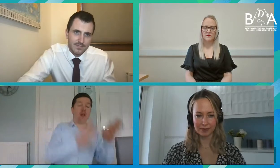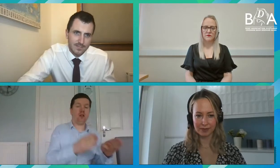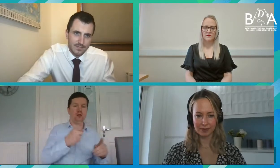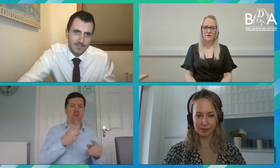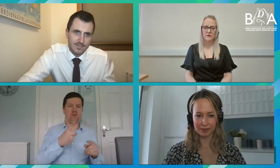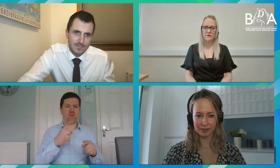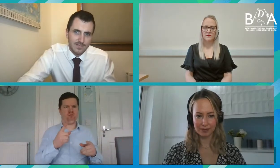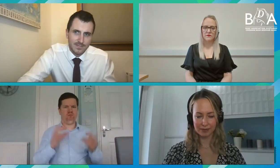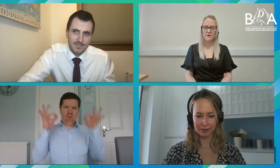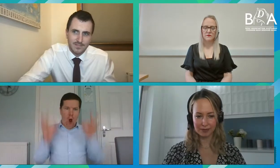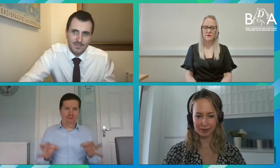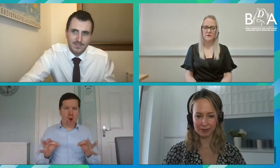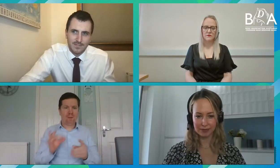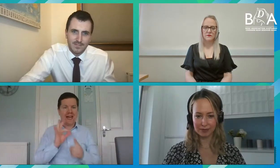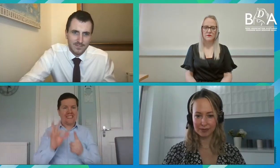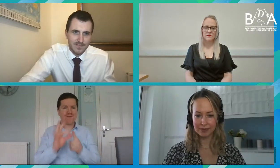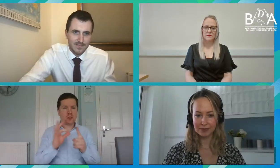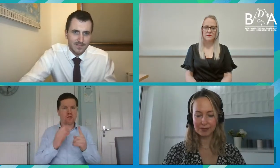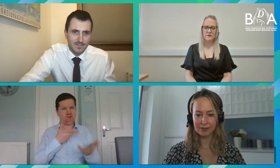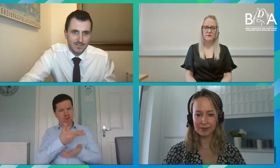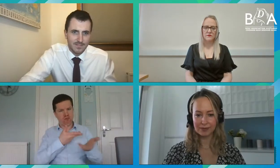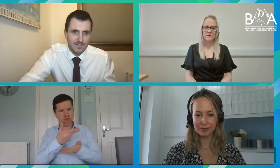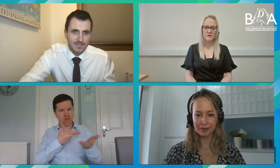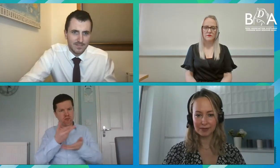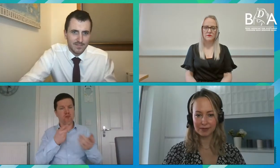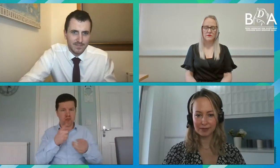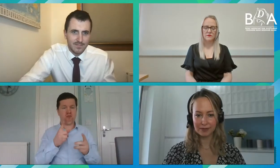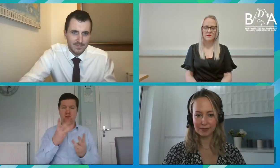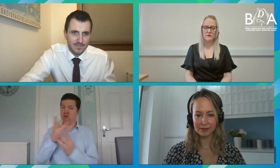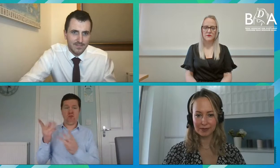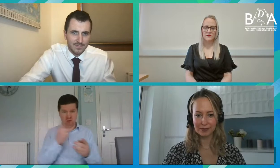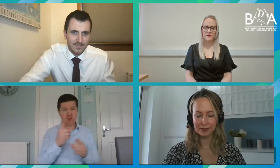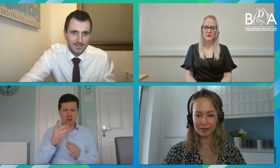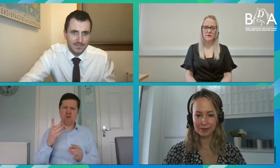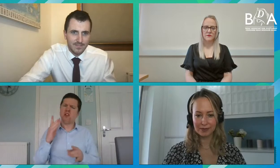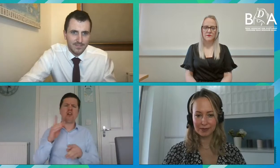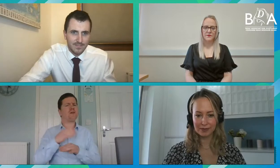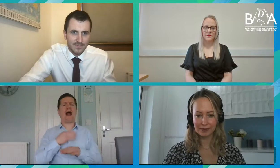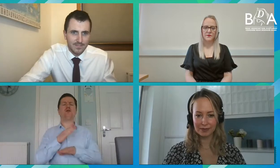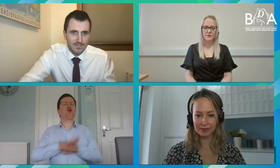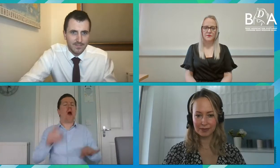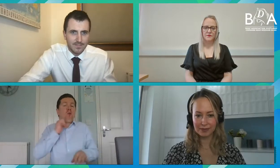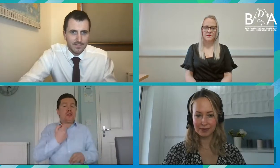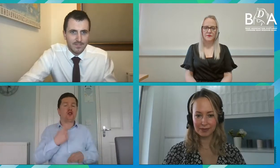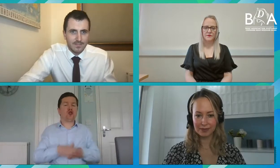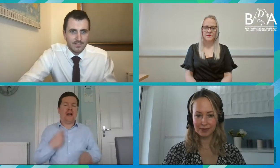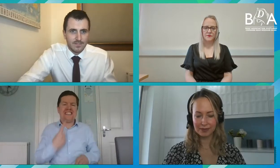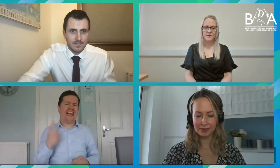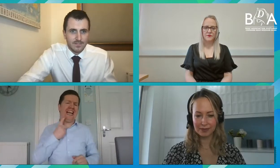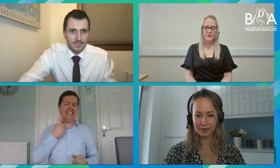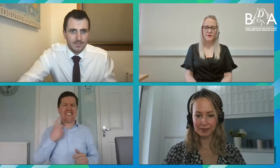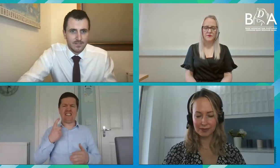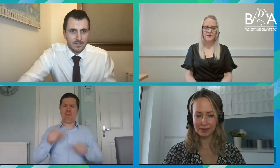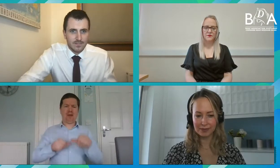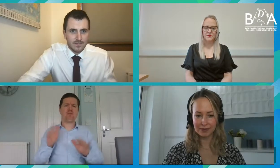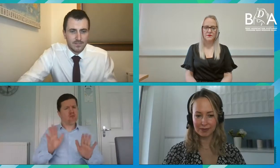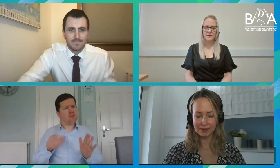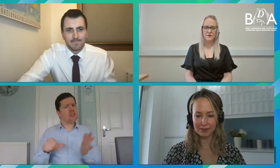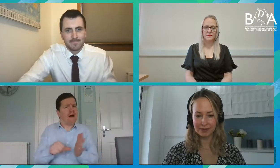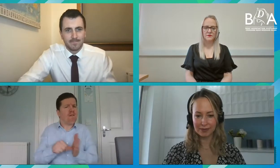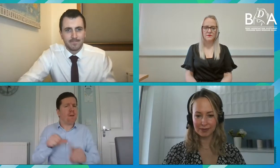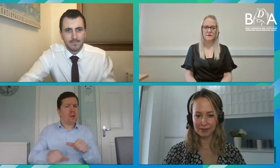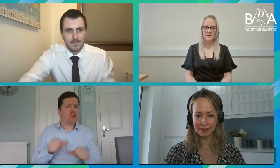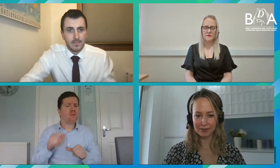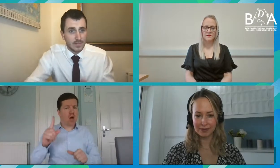that part of the process would be very accessible for me. I spoke to some of the managers there informally, and it